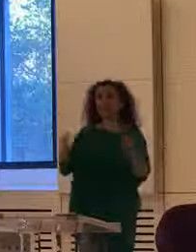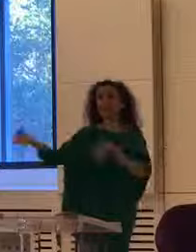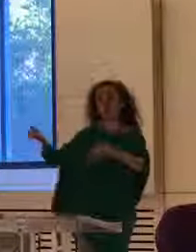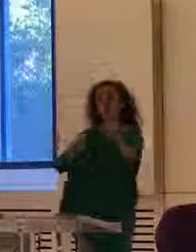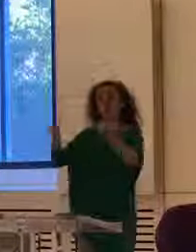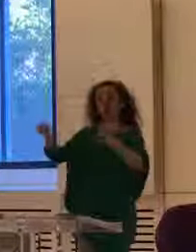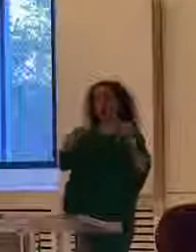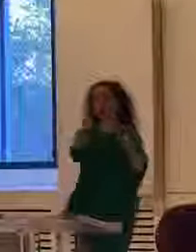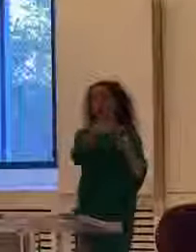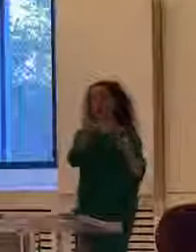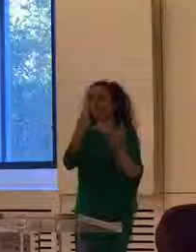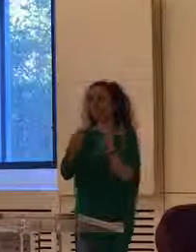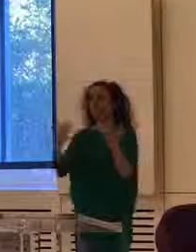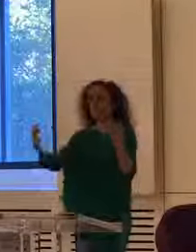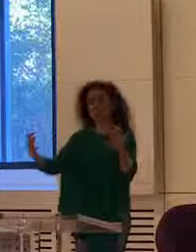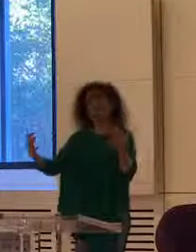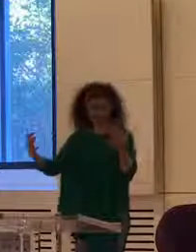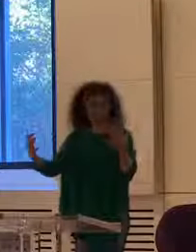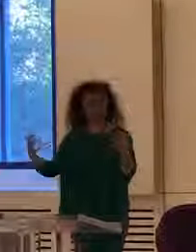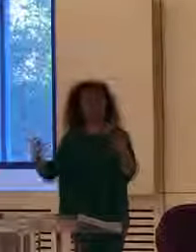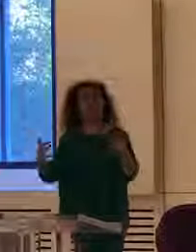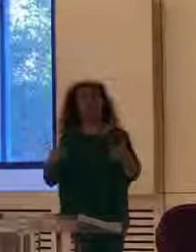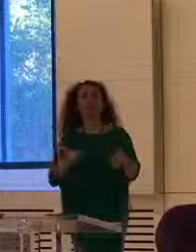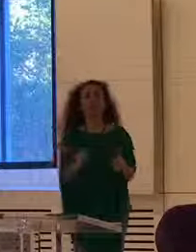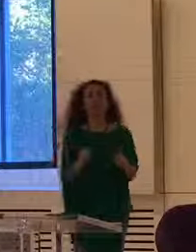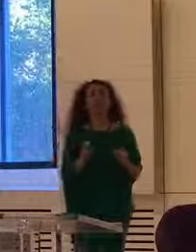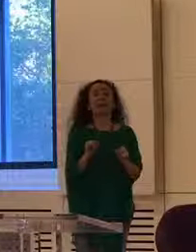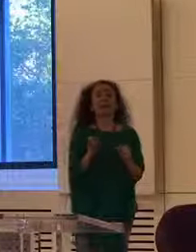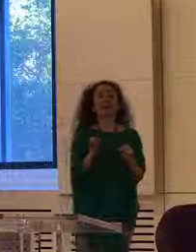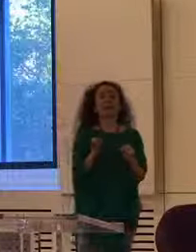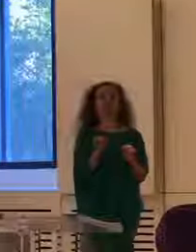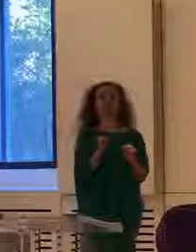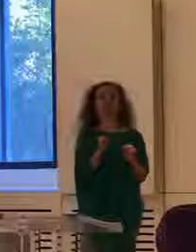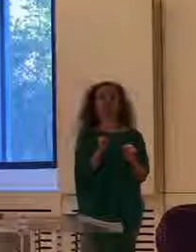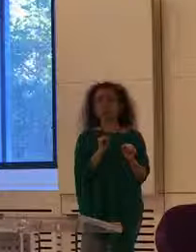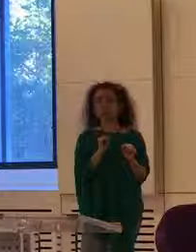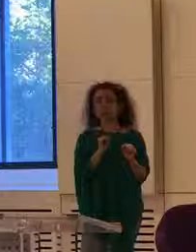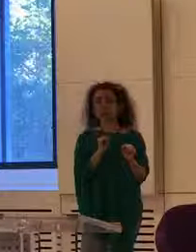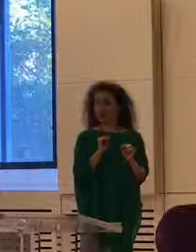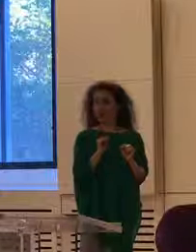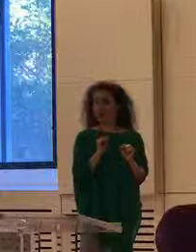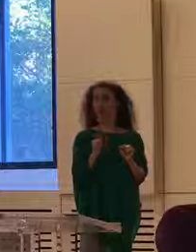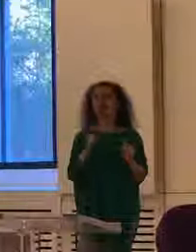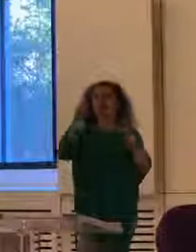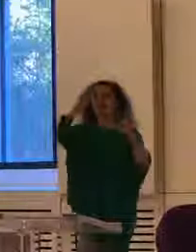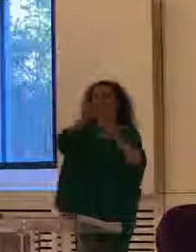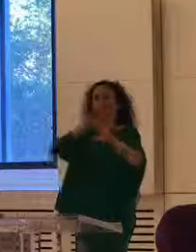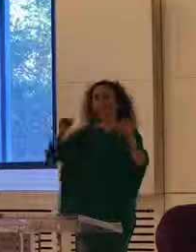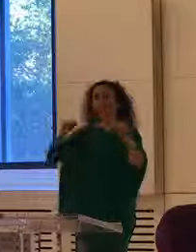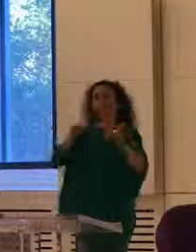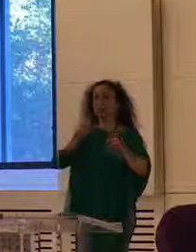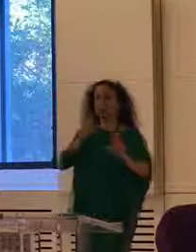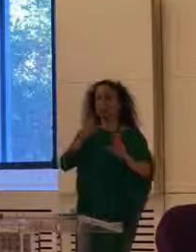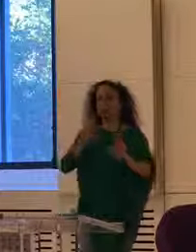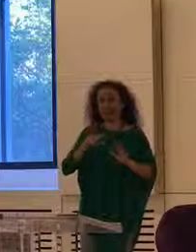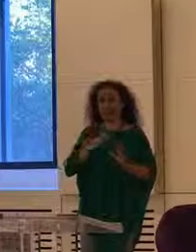5 speakers who will present, and then it will be followed by a question-answer session.